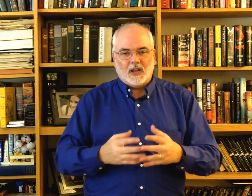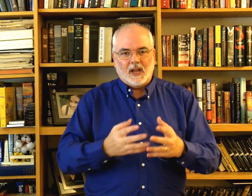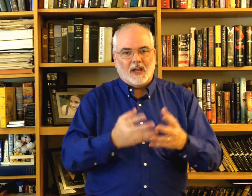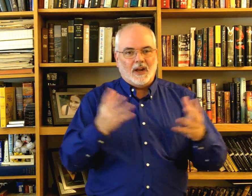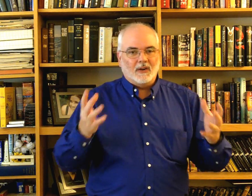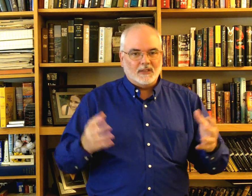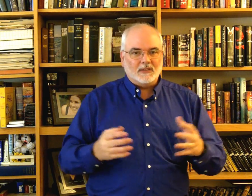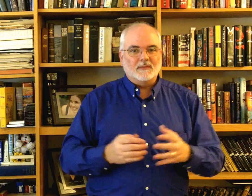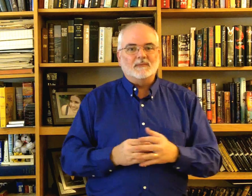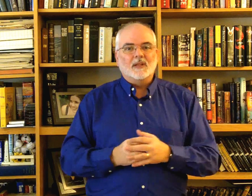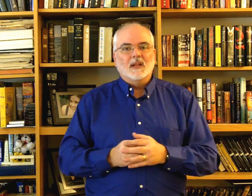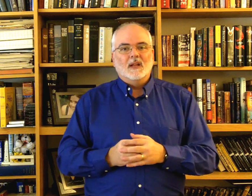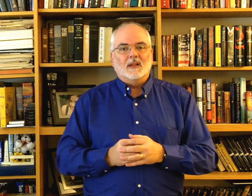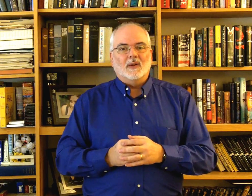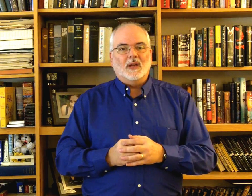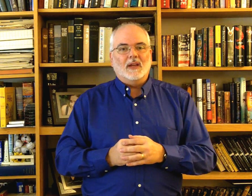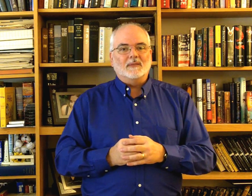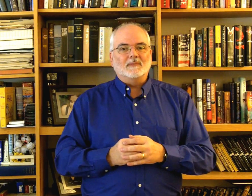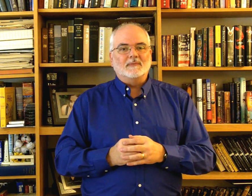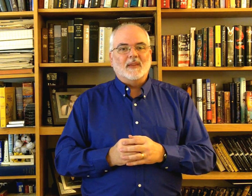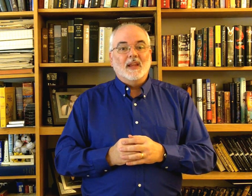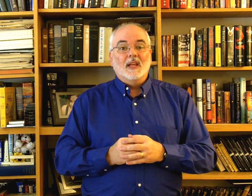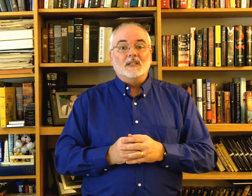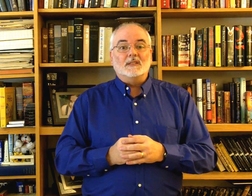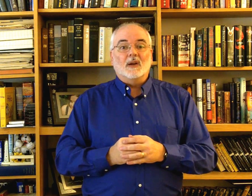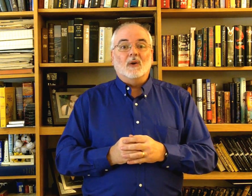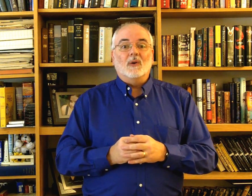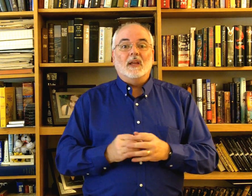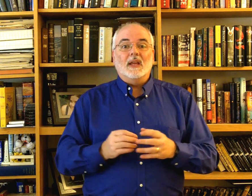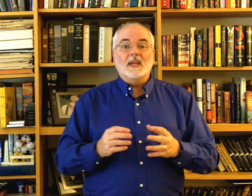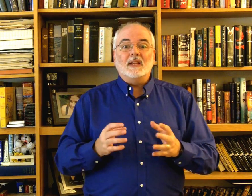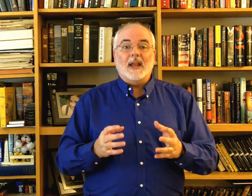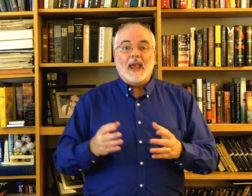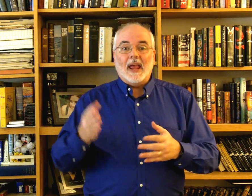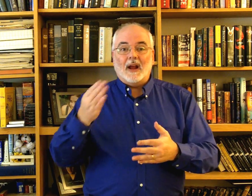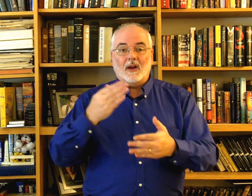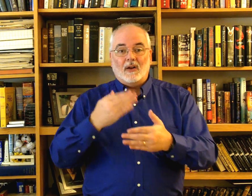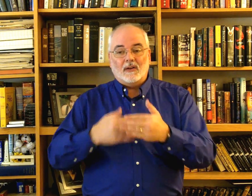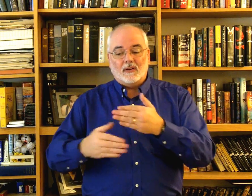You're an heiress. Okay? So, he's an heir